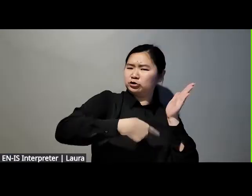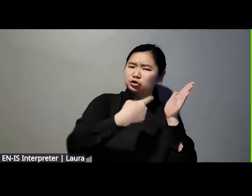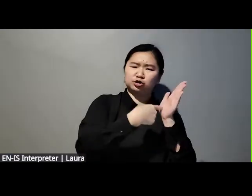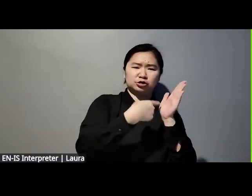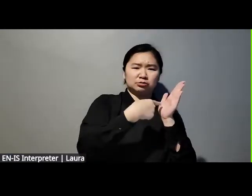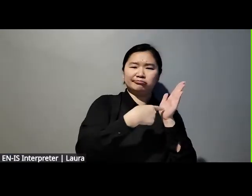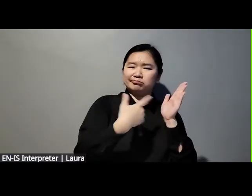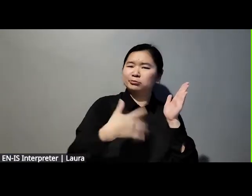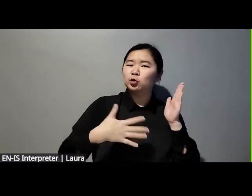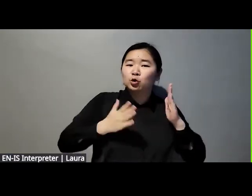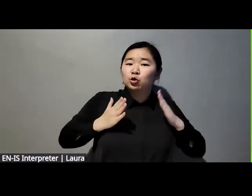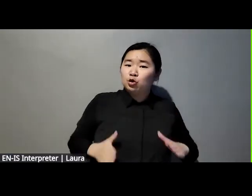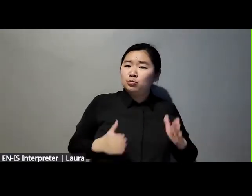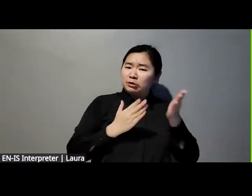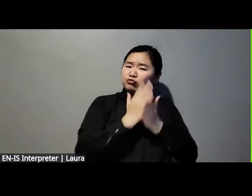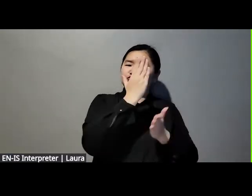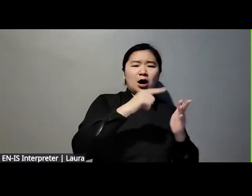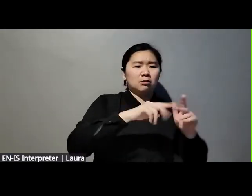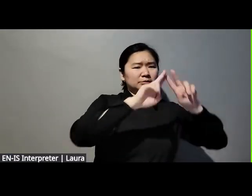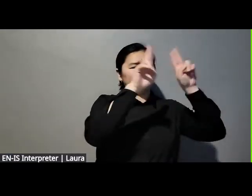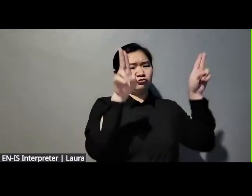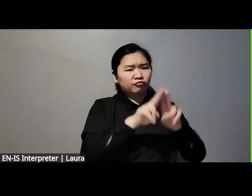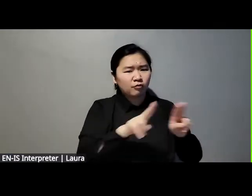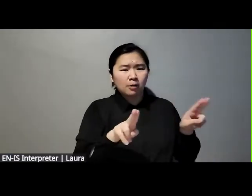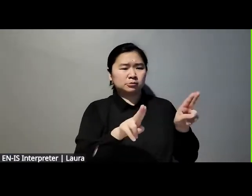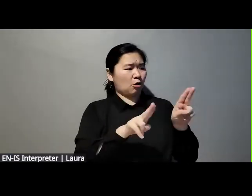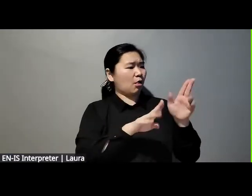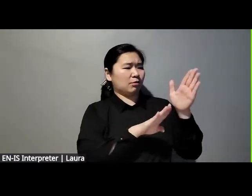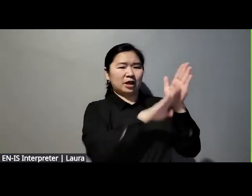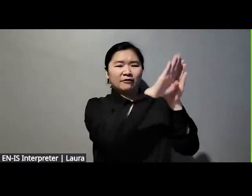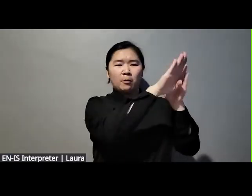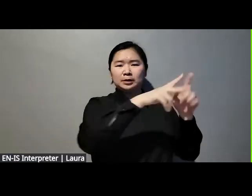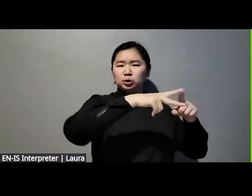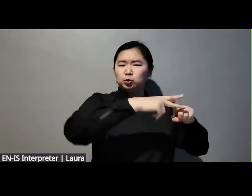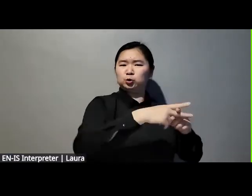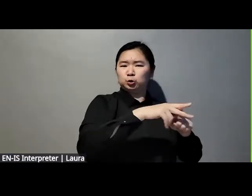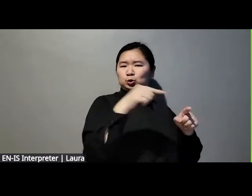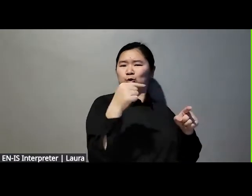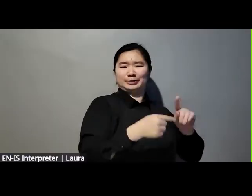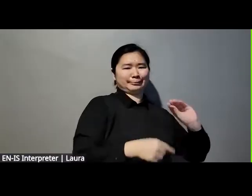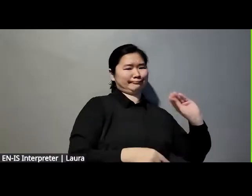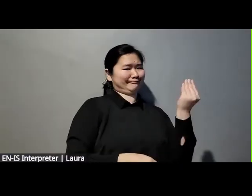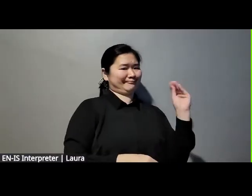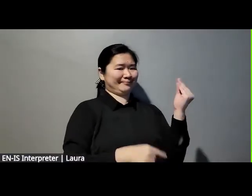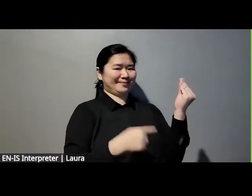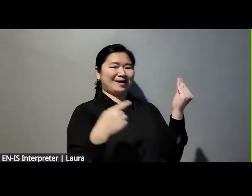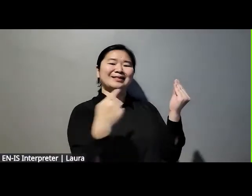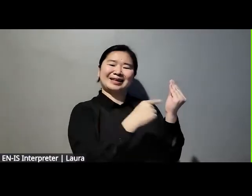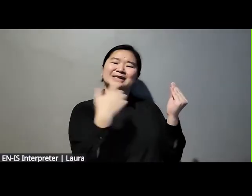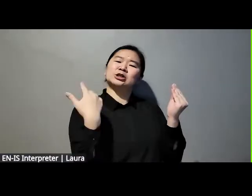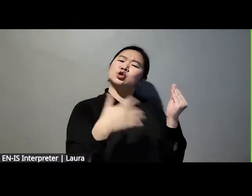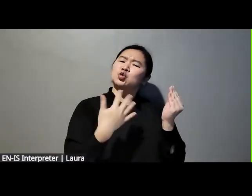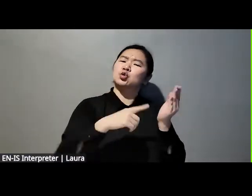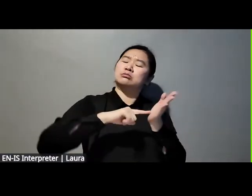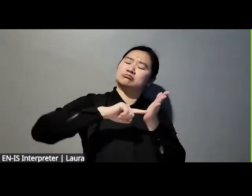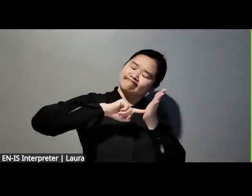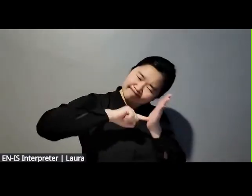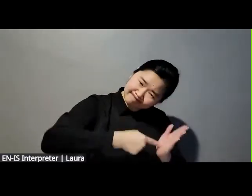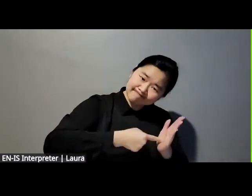are disability inclusive. 2026 is the 20th year of the CRPD, and we've